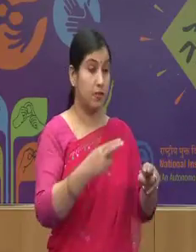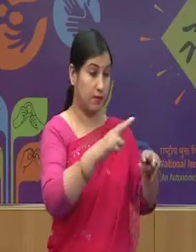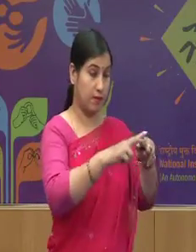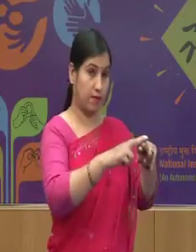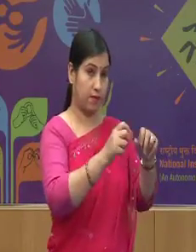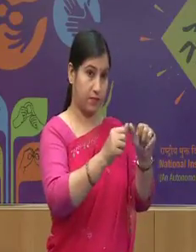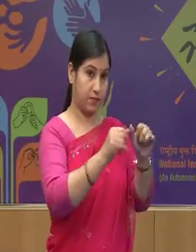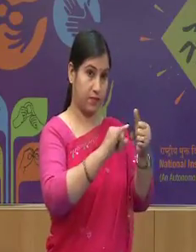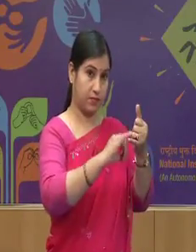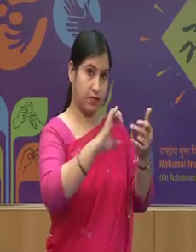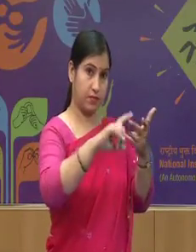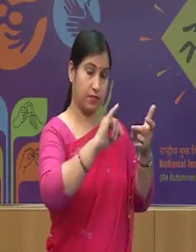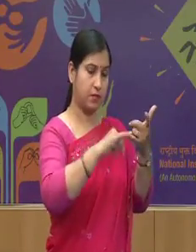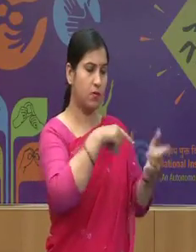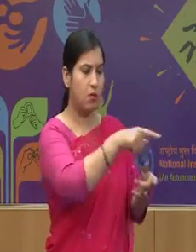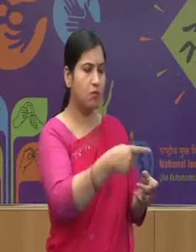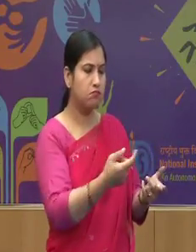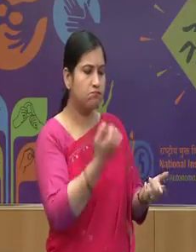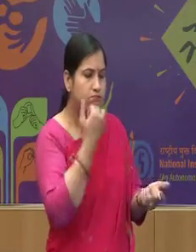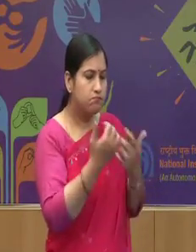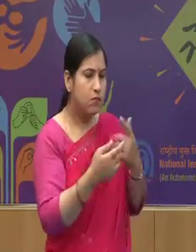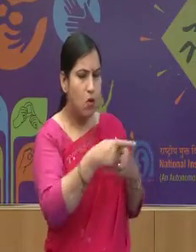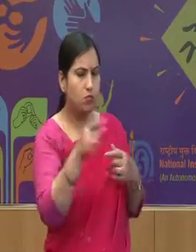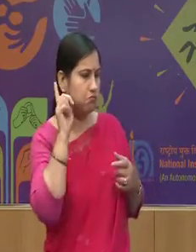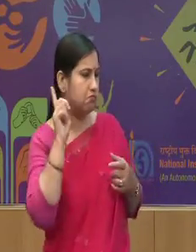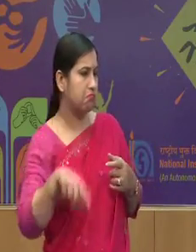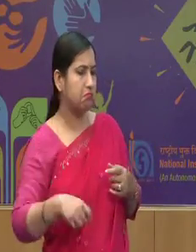fascist countries were ignored by the Western countries.